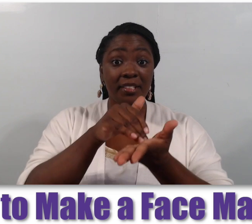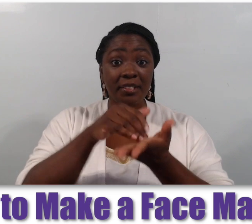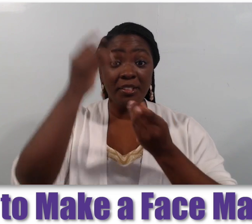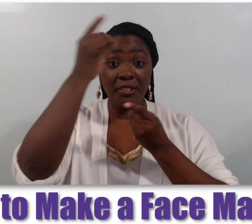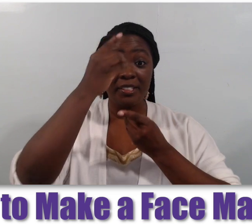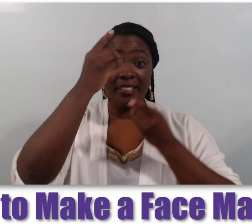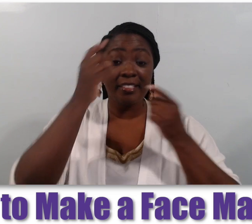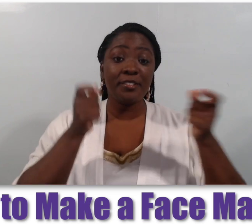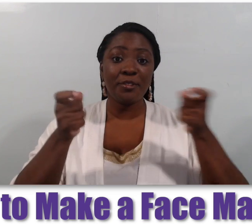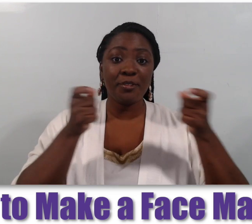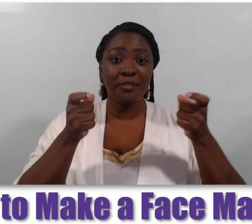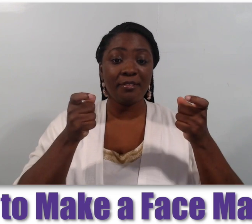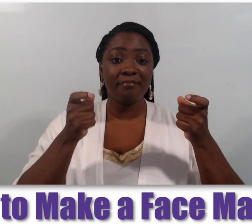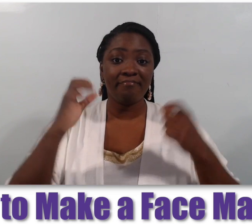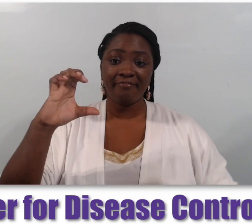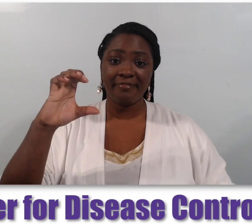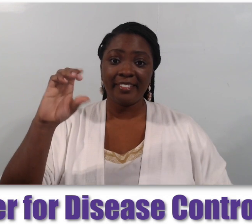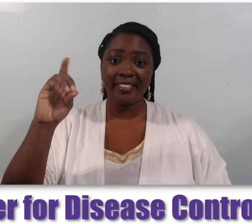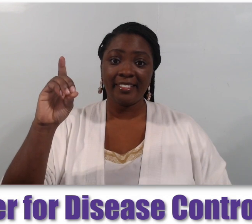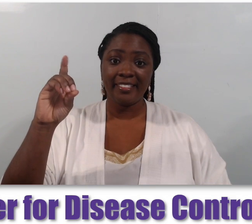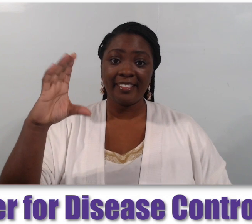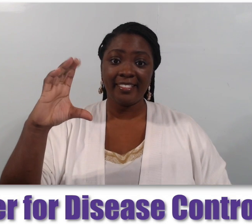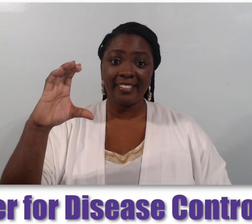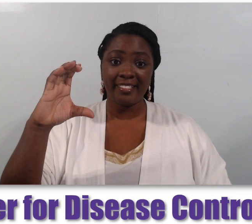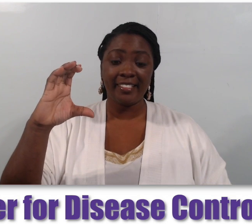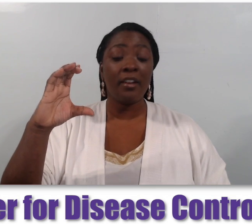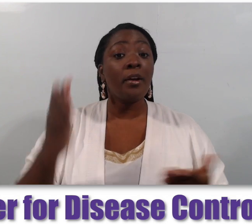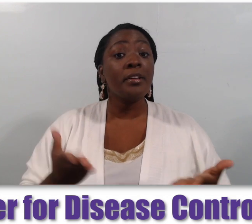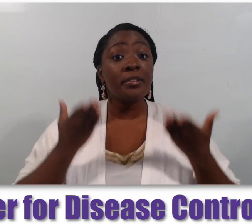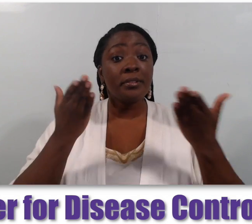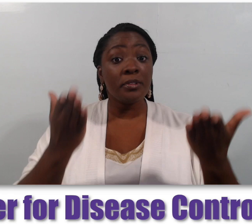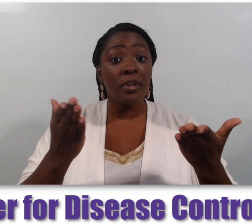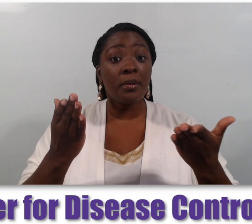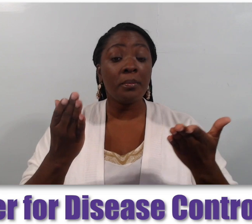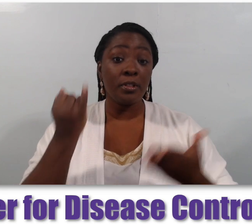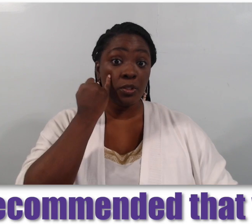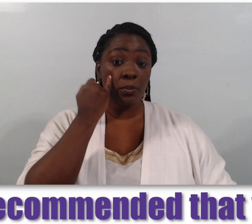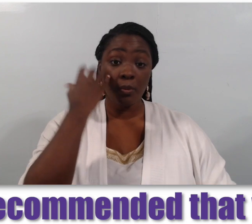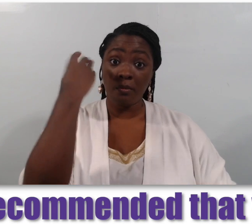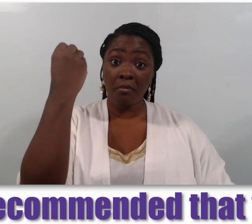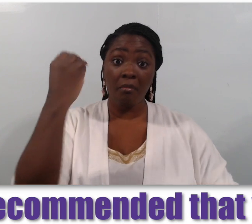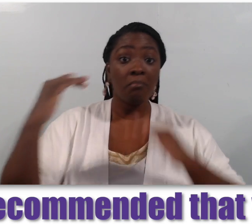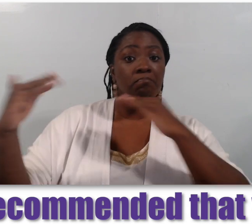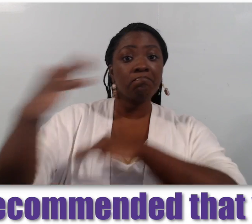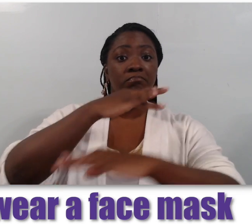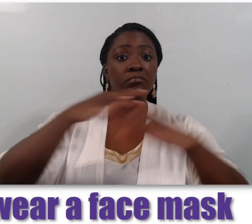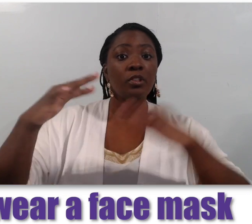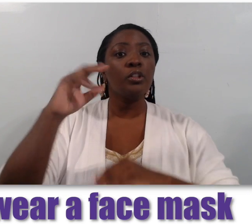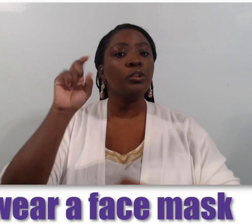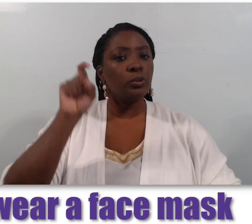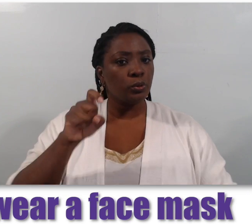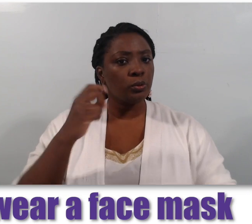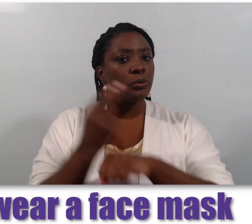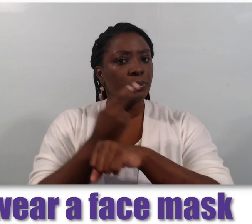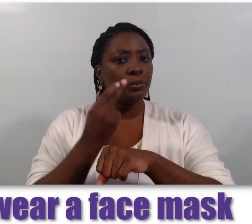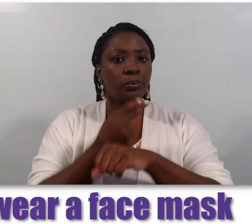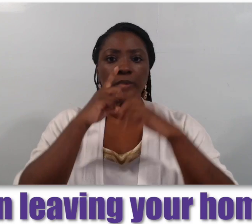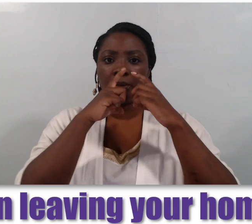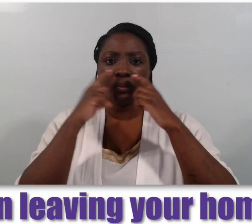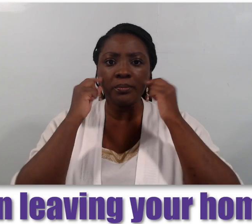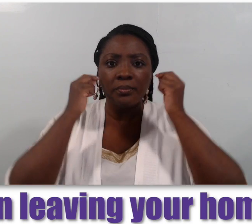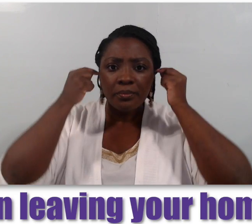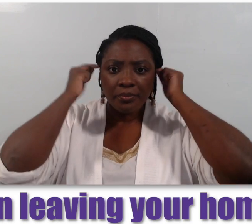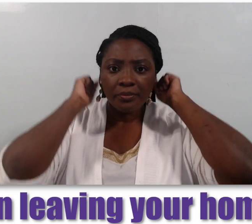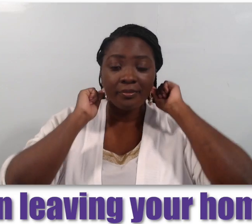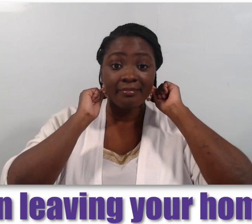How to make a face mask. The Center for Disease Control, CDC, has recommended that you wear a face mask